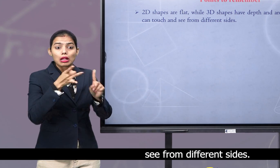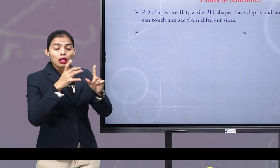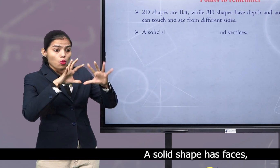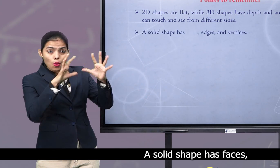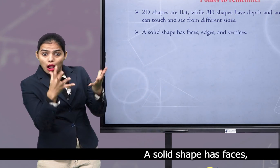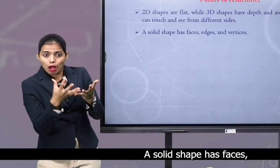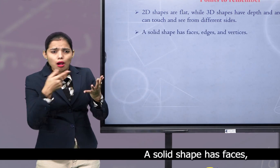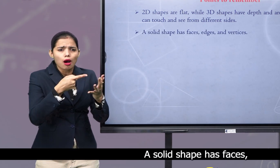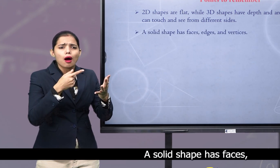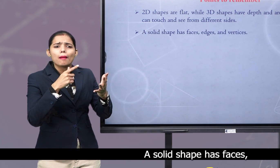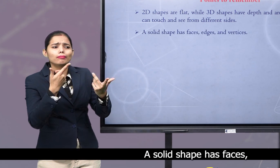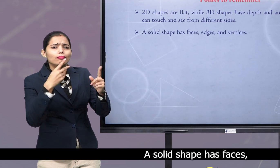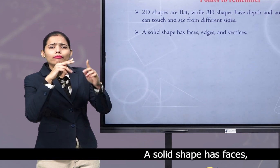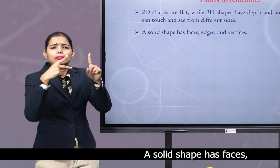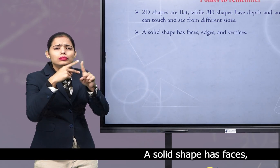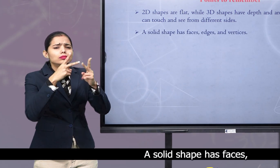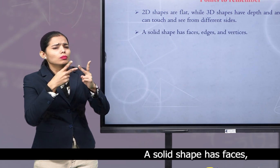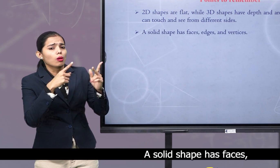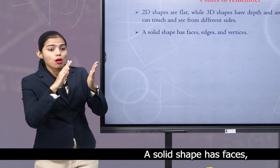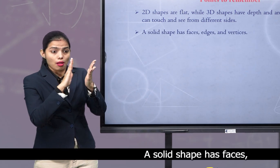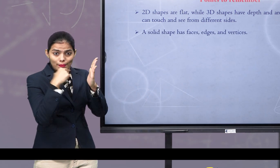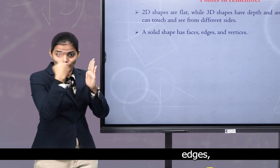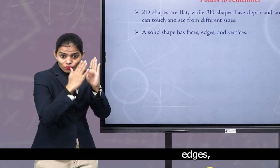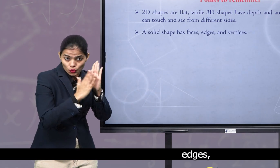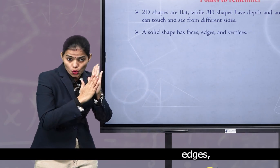A solid shape has faces, edges,